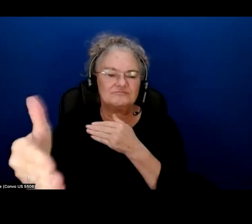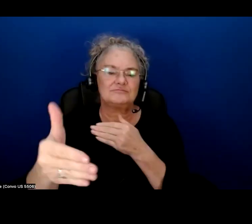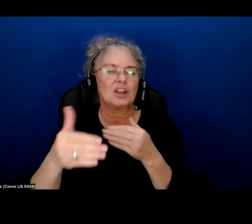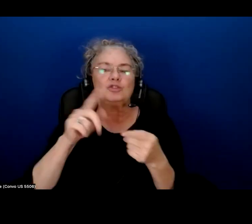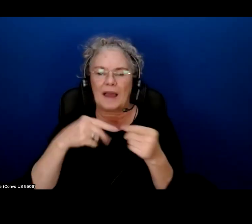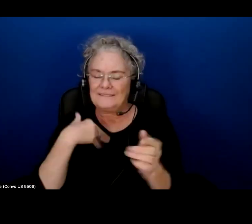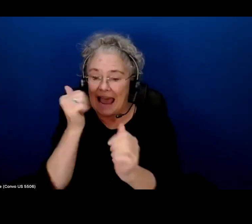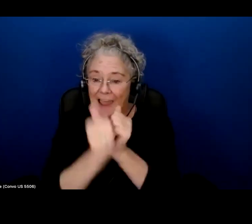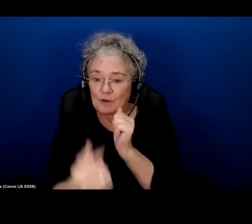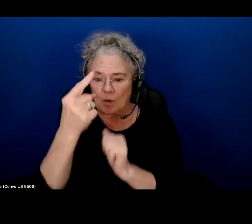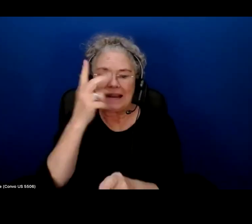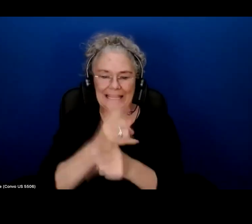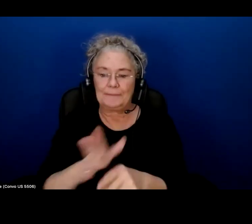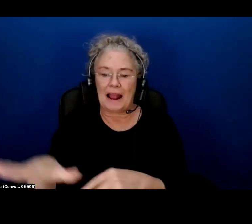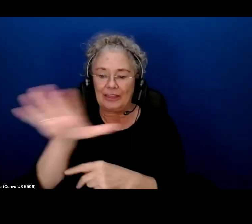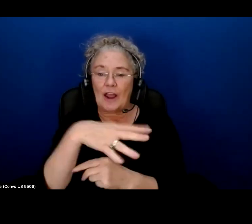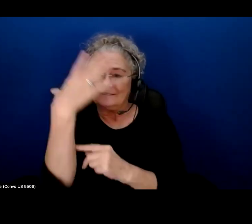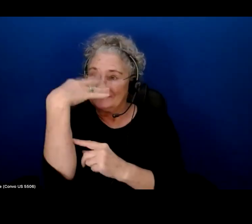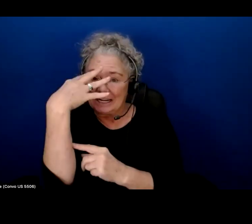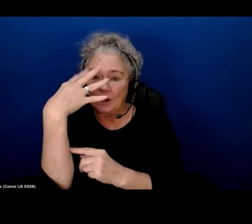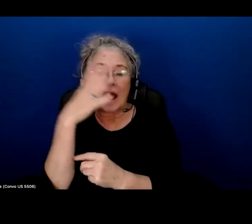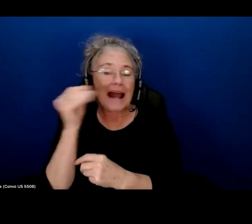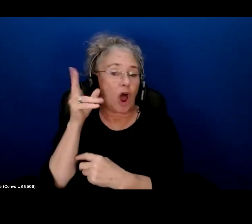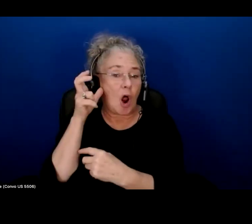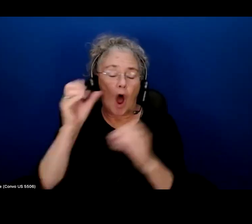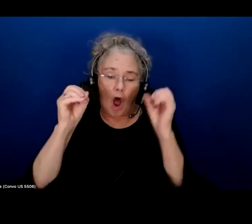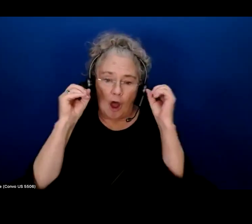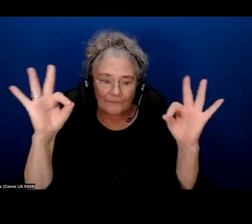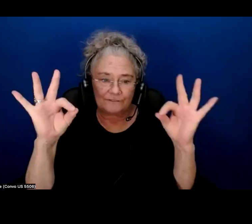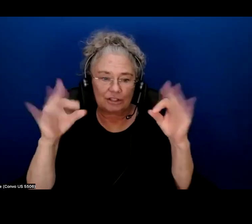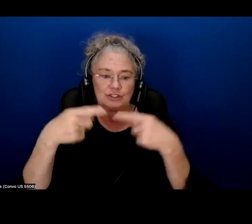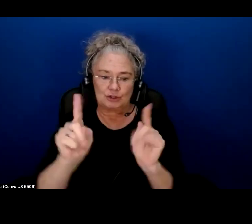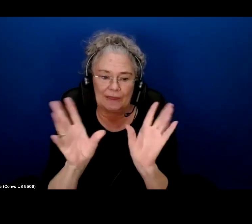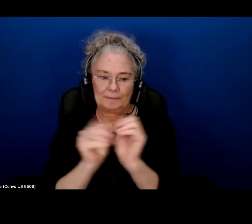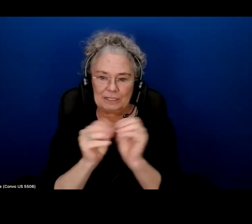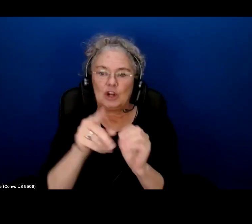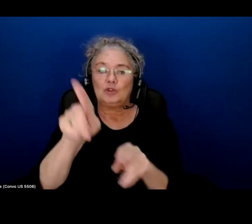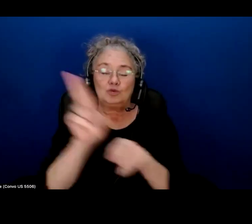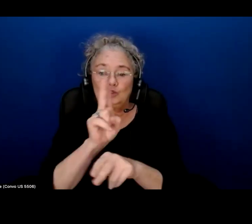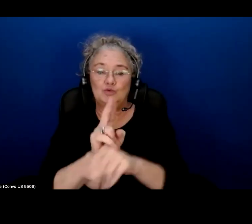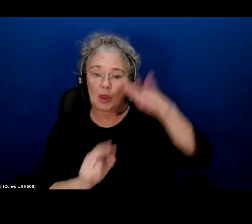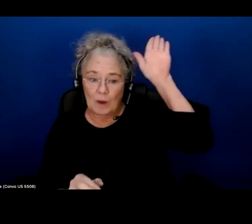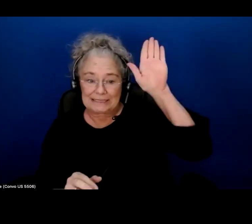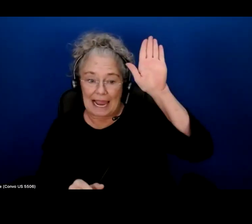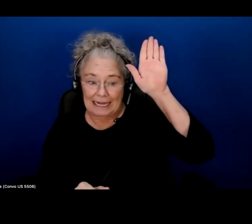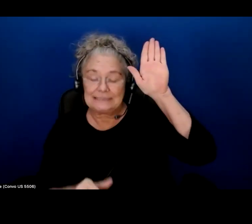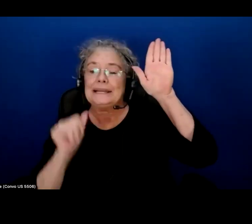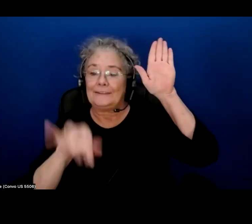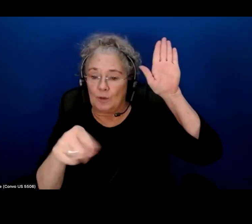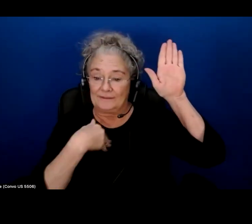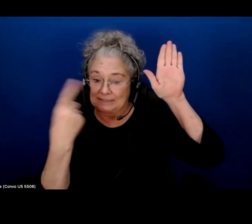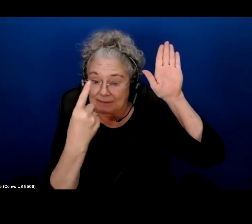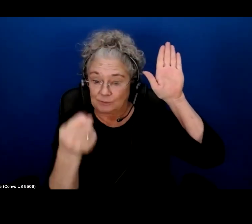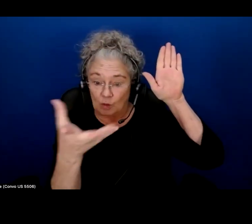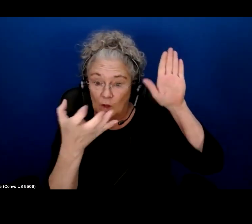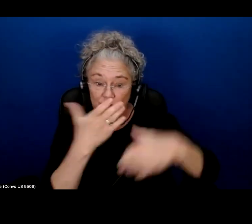to have everyone keep their video and audio off during the meetings. And then you use the raise hand function if you have something that you want to